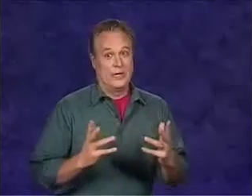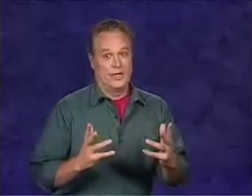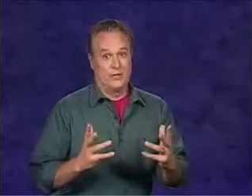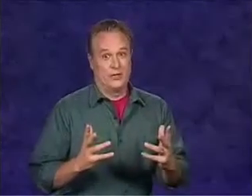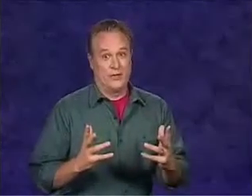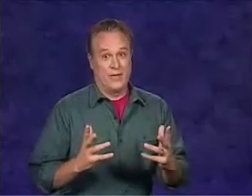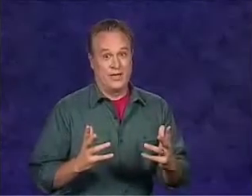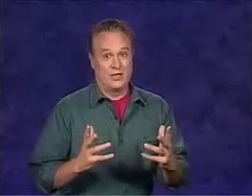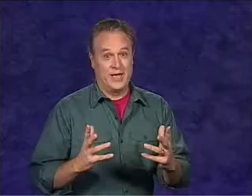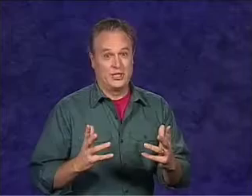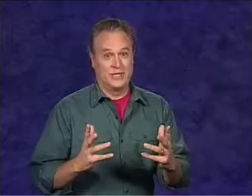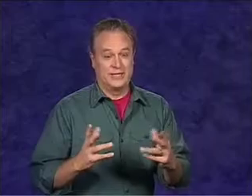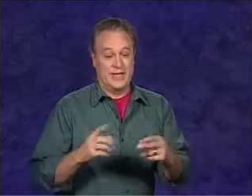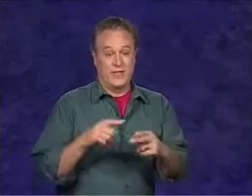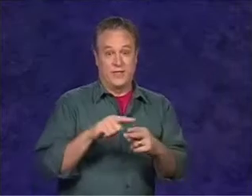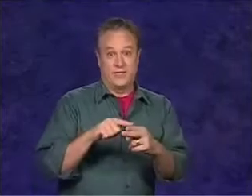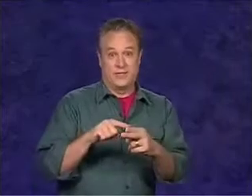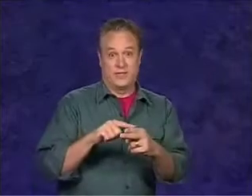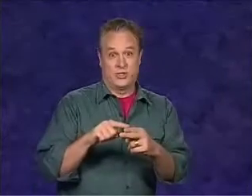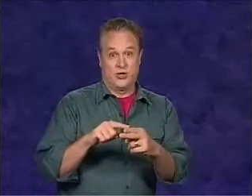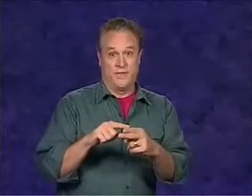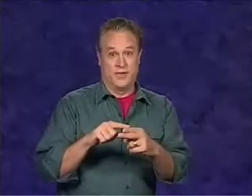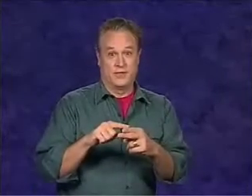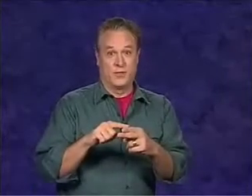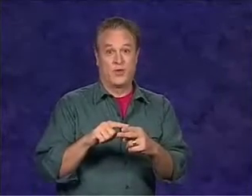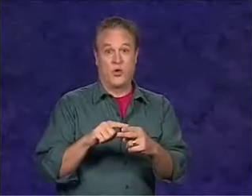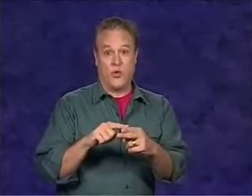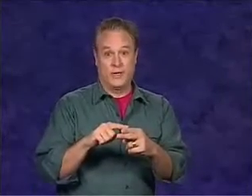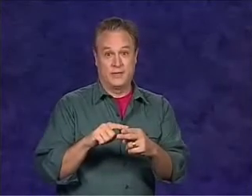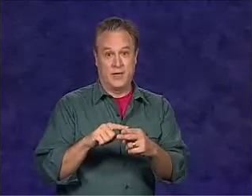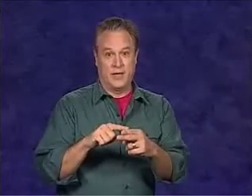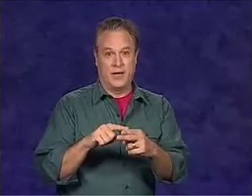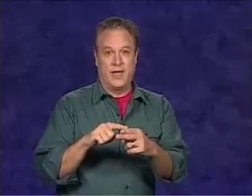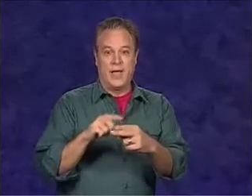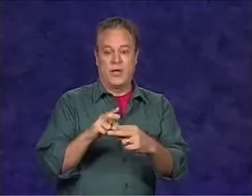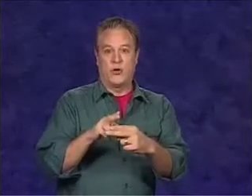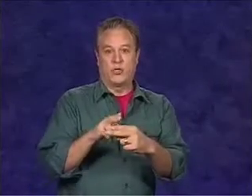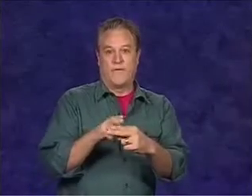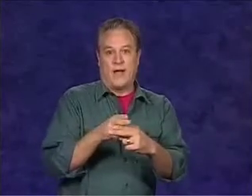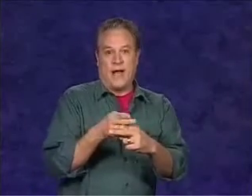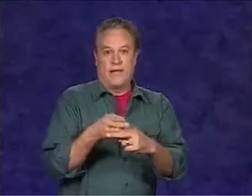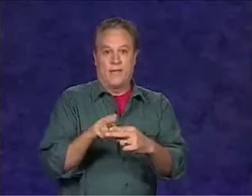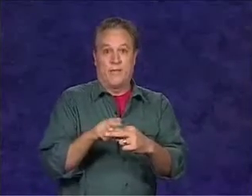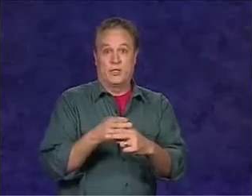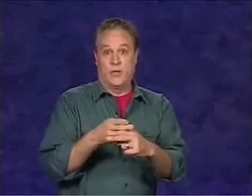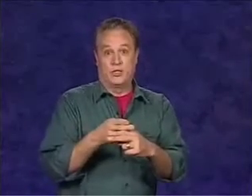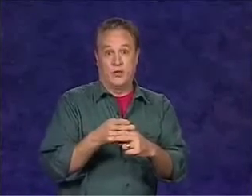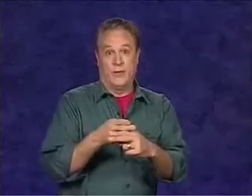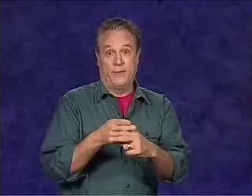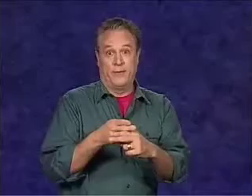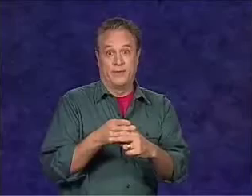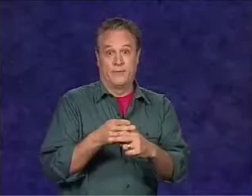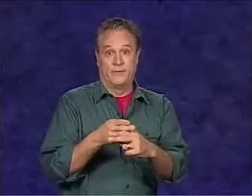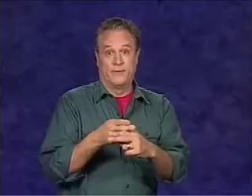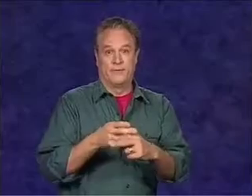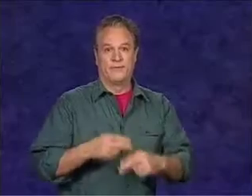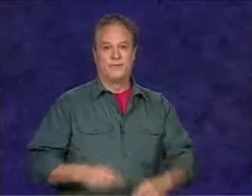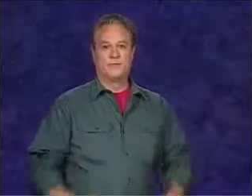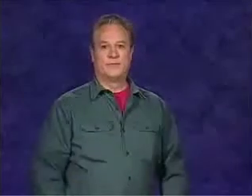Really use your imagination to see this is a surface with coins on it and you're dividing it between two people.